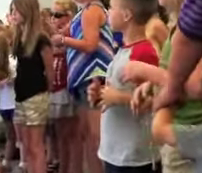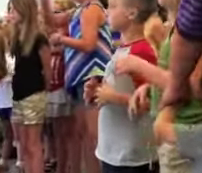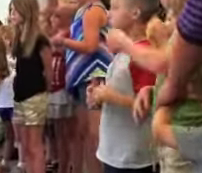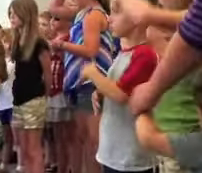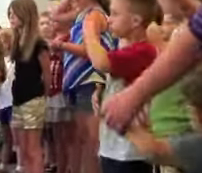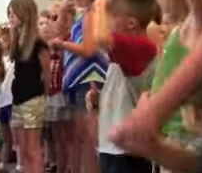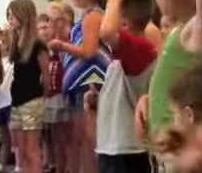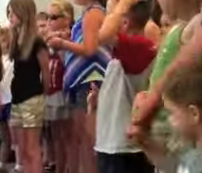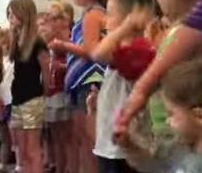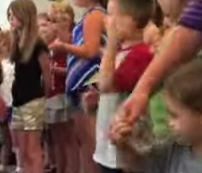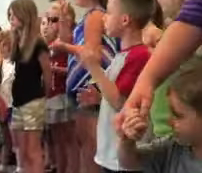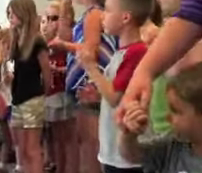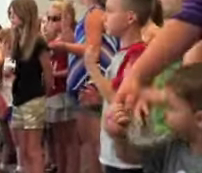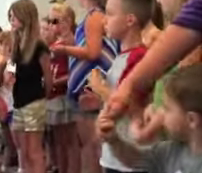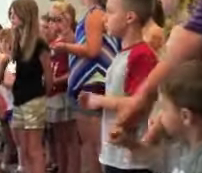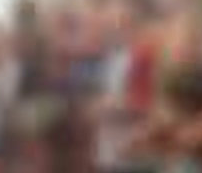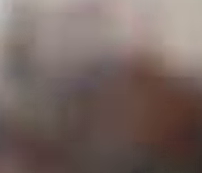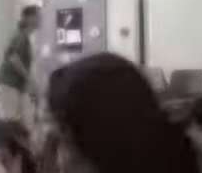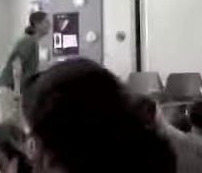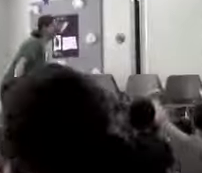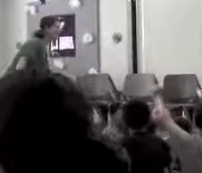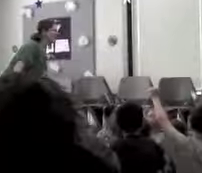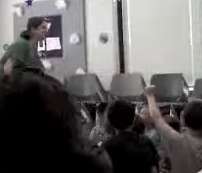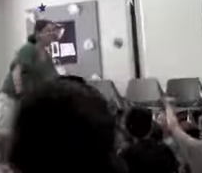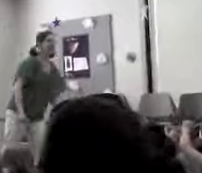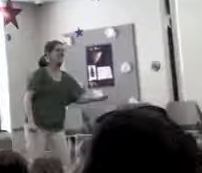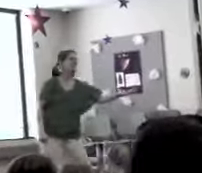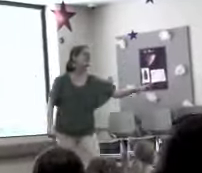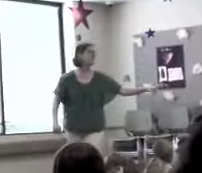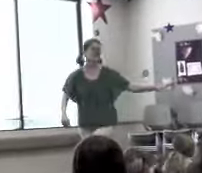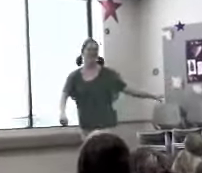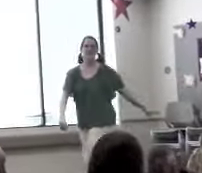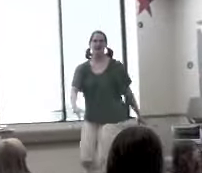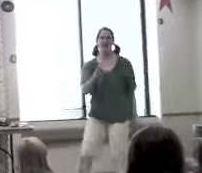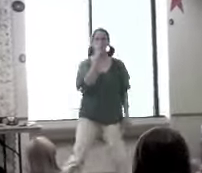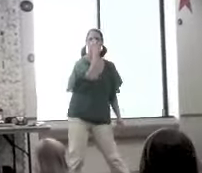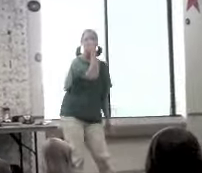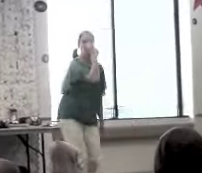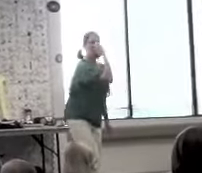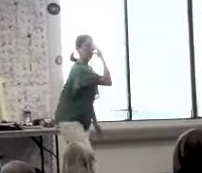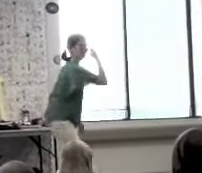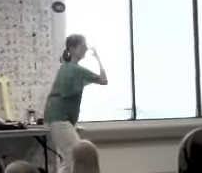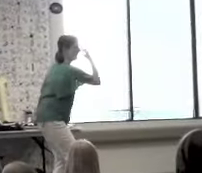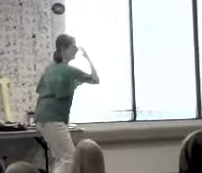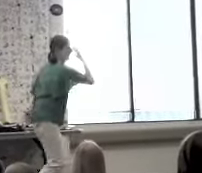children some sign language through audience participation. Here she's asking kids what they want to be when they grow up.